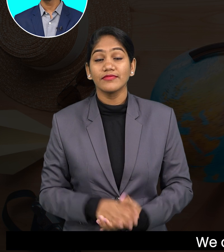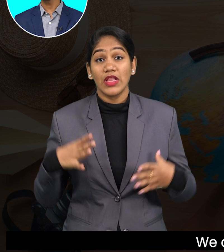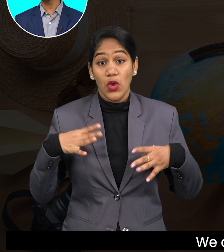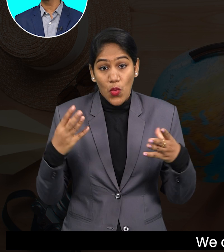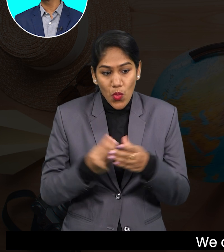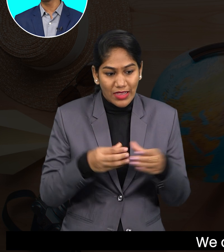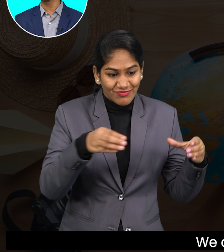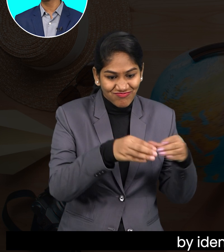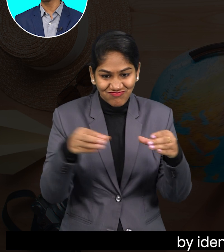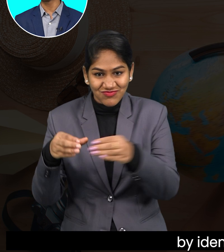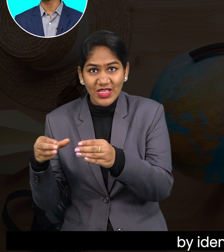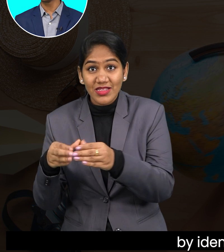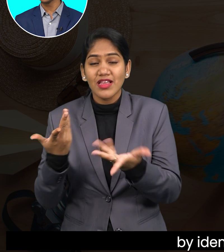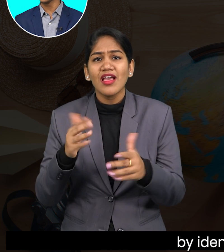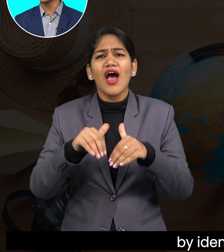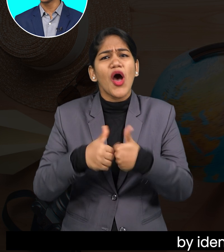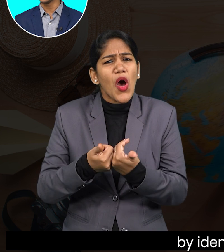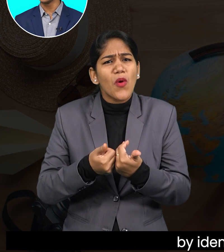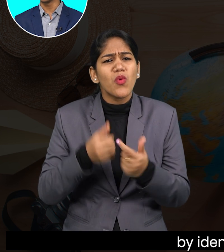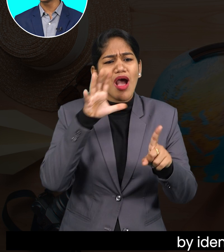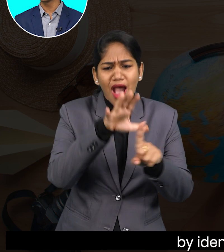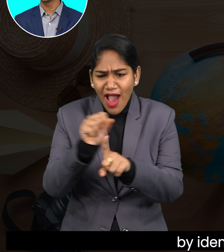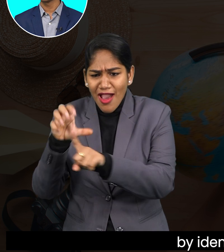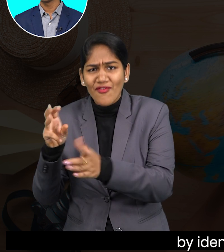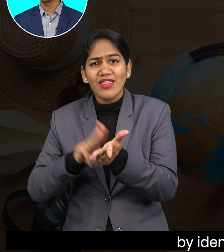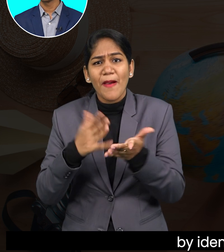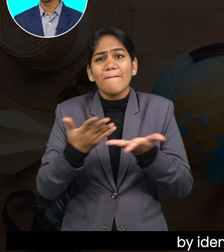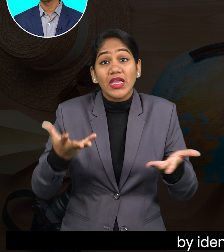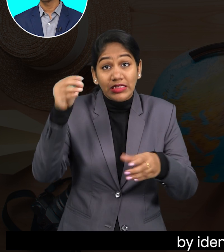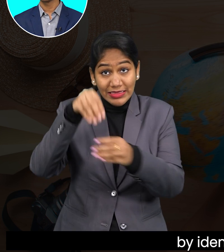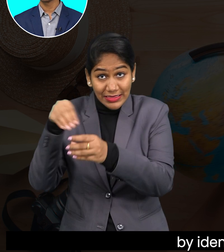We classify the things by identifying the materials